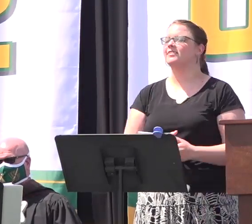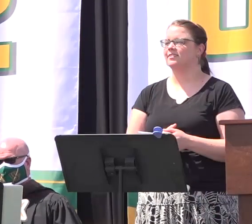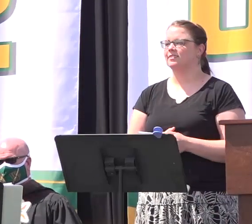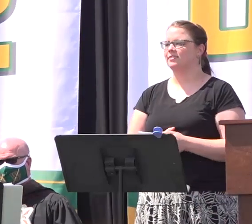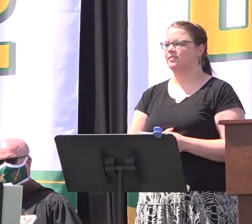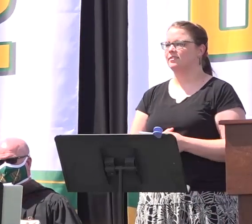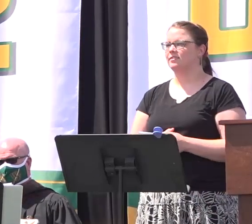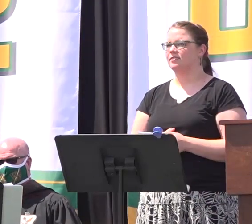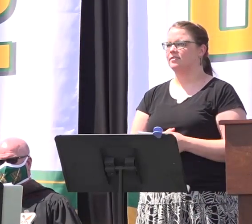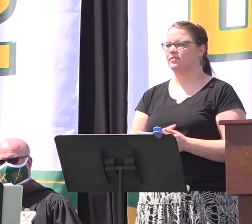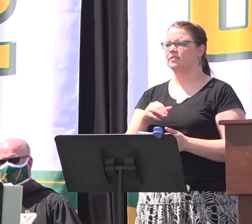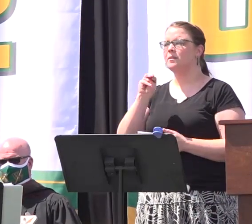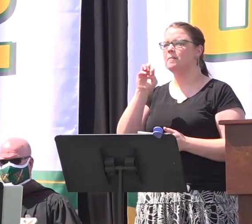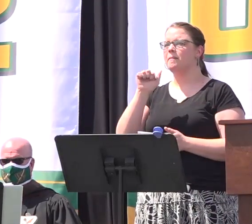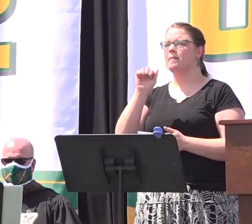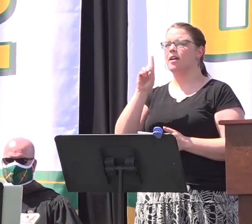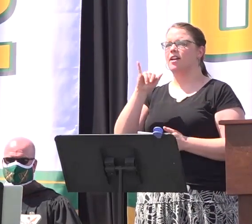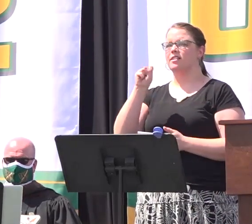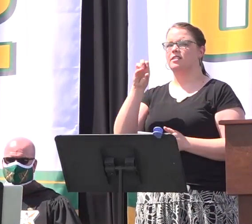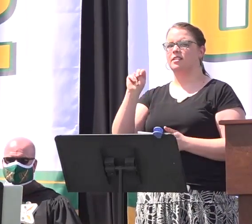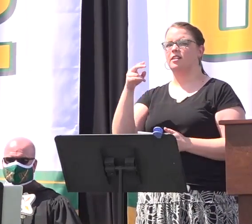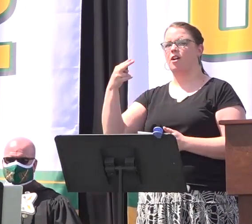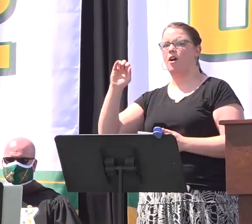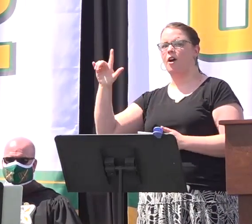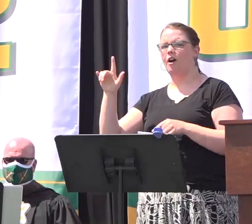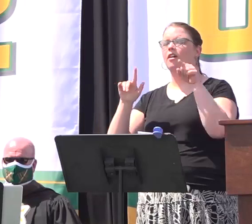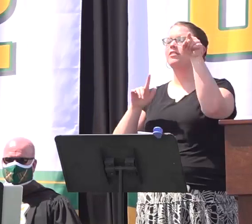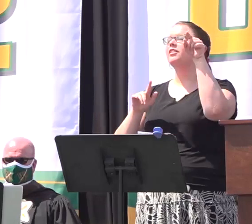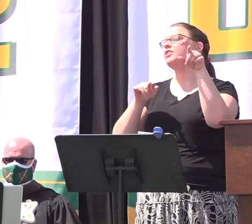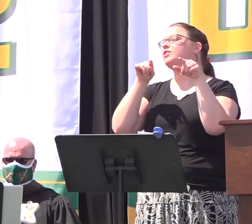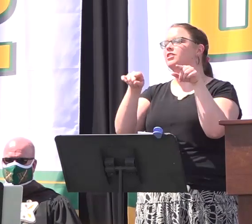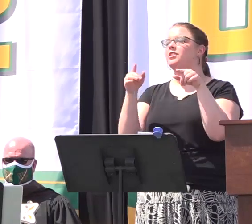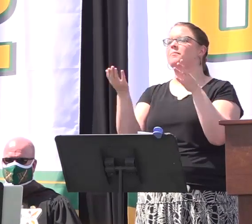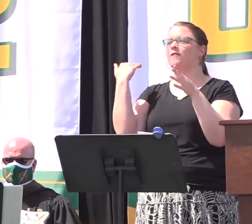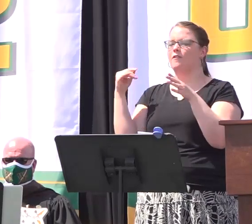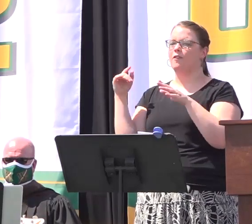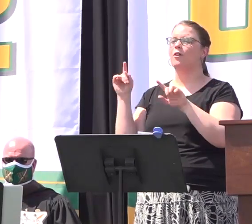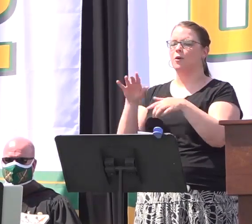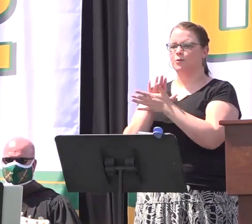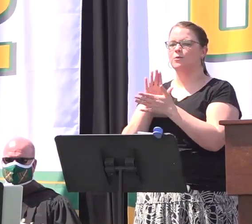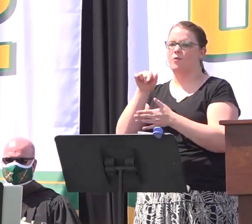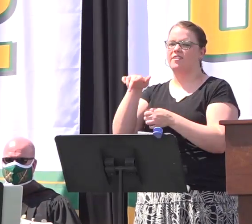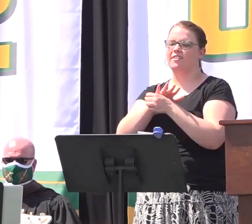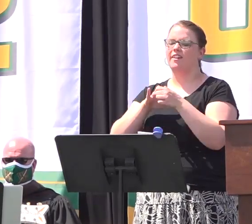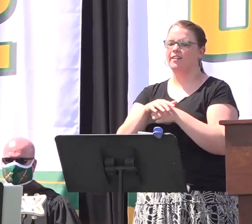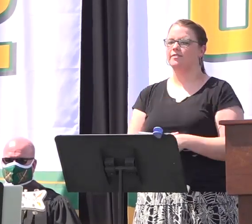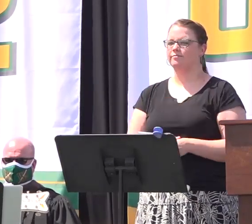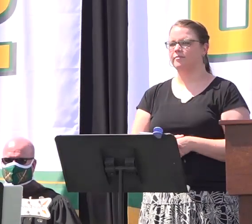That's Madison Hall, raise your hand. Madison went to school here. She worked, both of them working on my staff. All right, y'all.